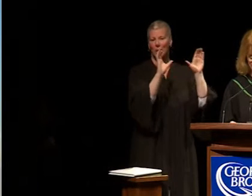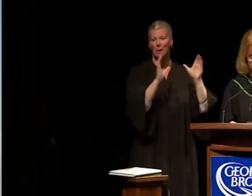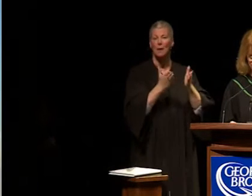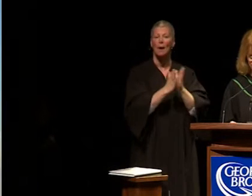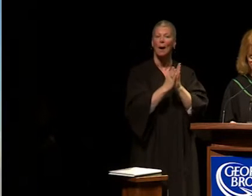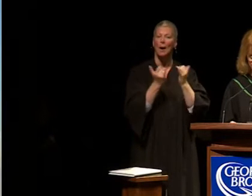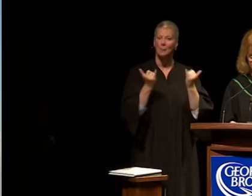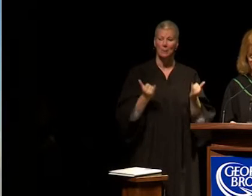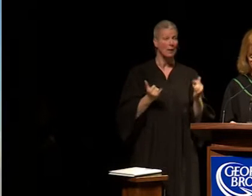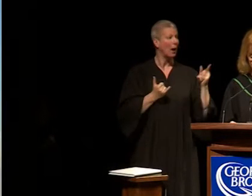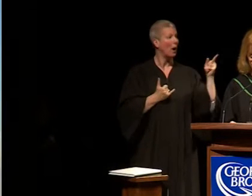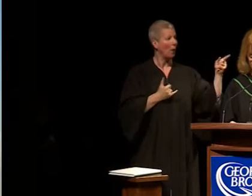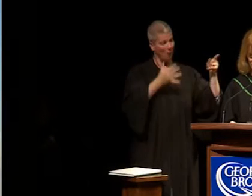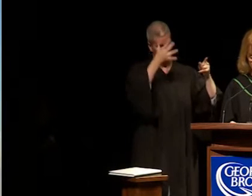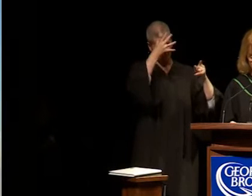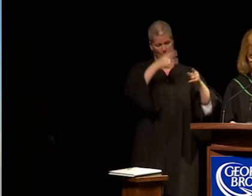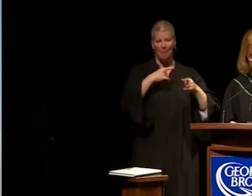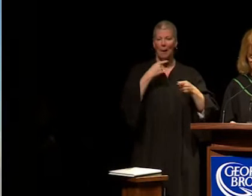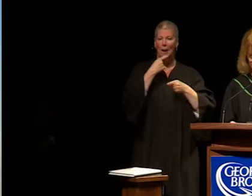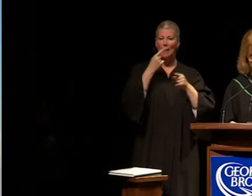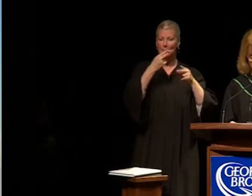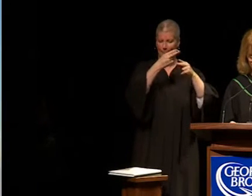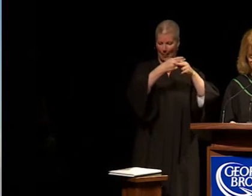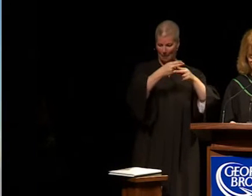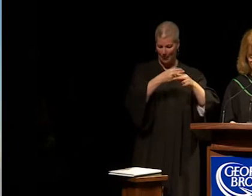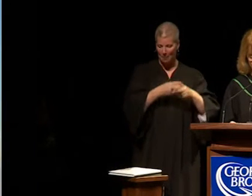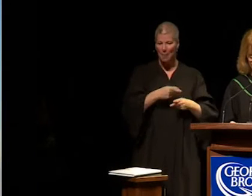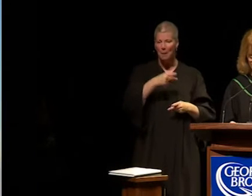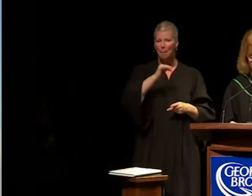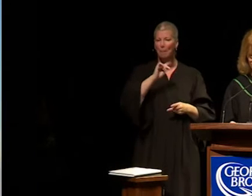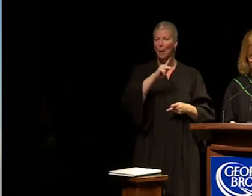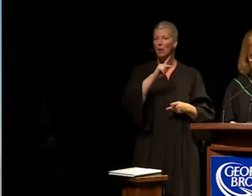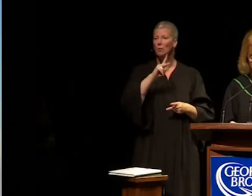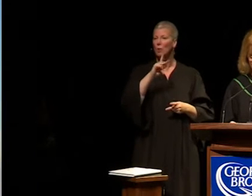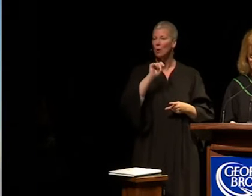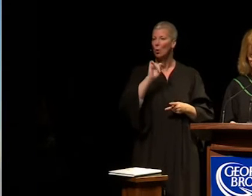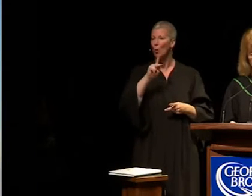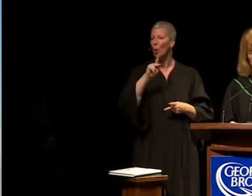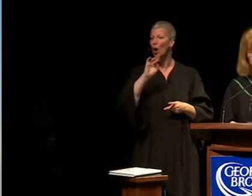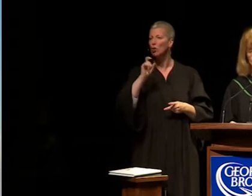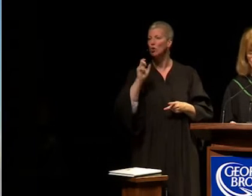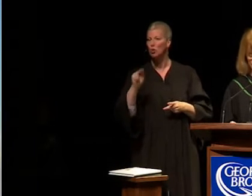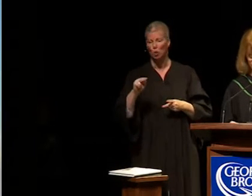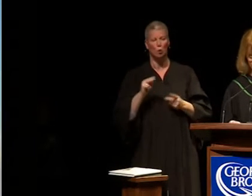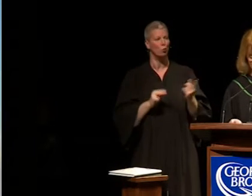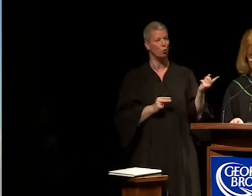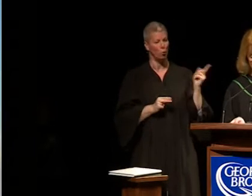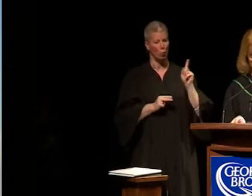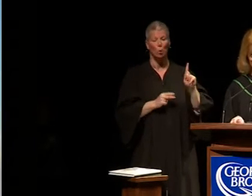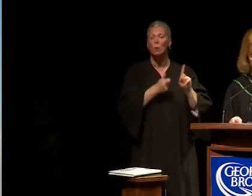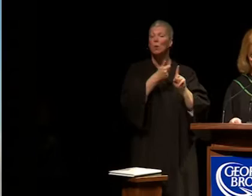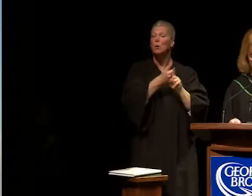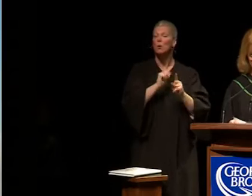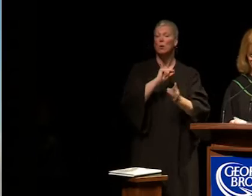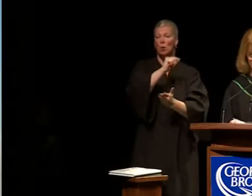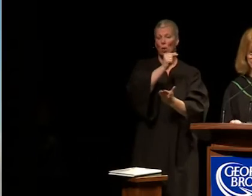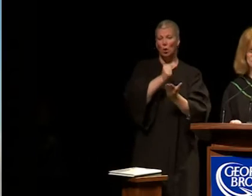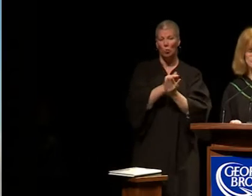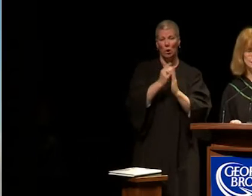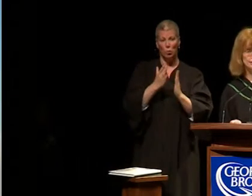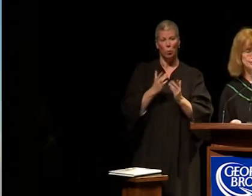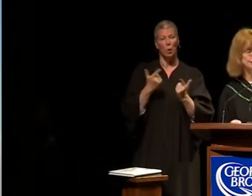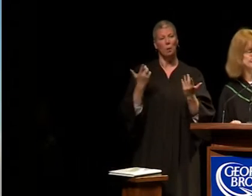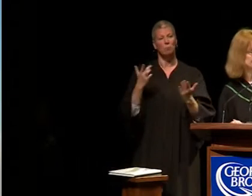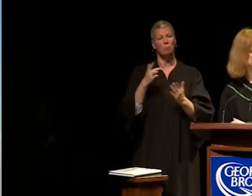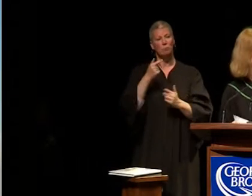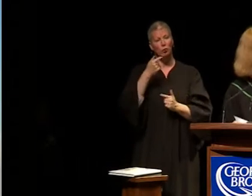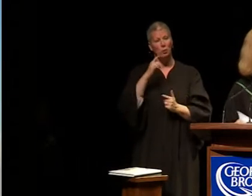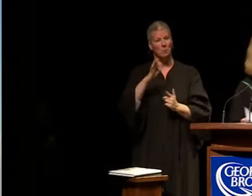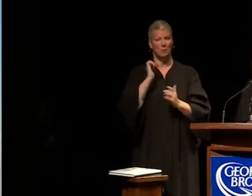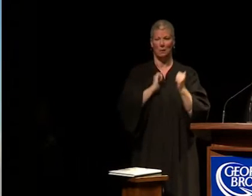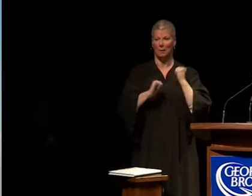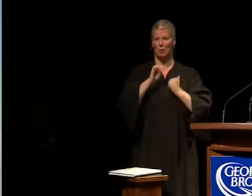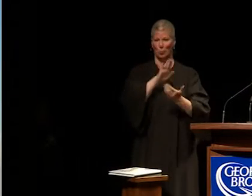our announcer, Patrick Kwok Choon, to come to the podium now. Patrick is a graduate of the George Brown Theater School.